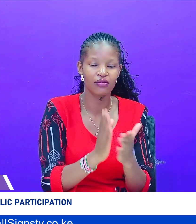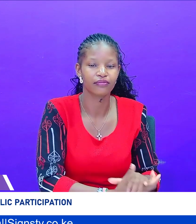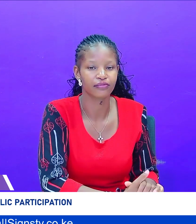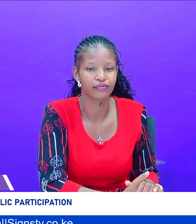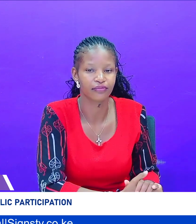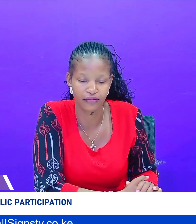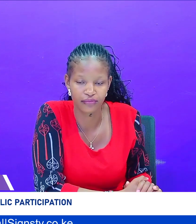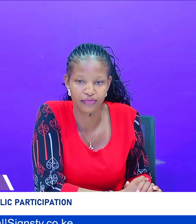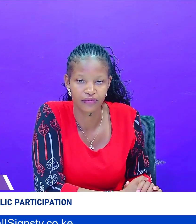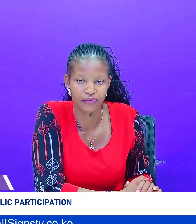shares.